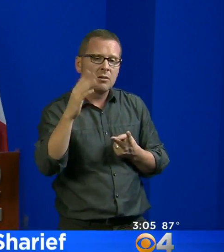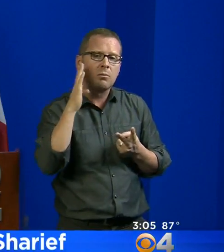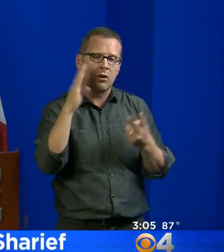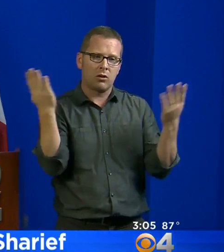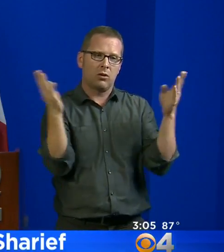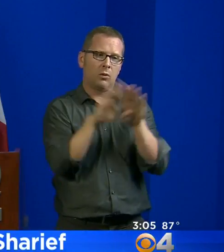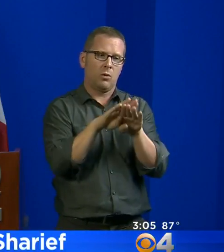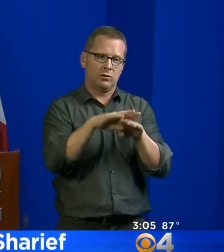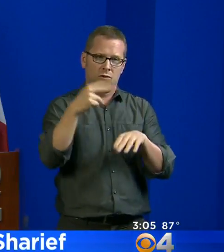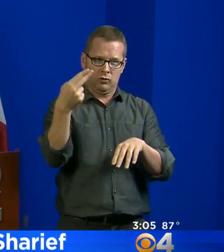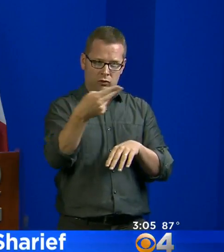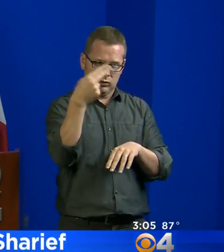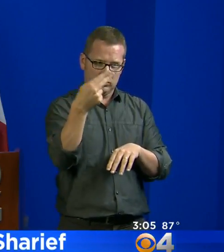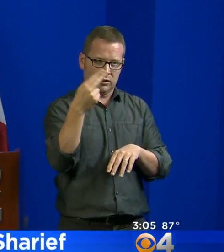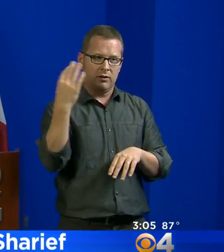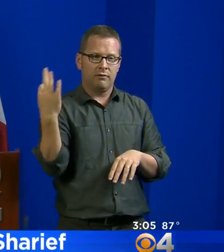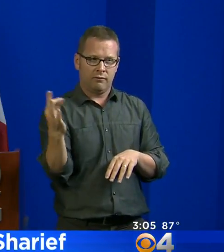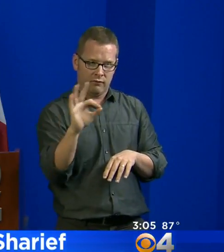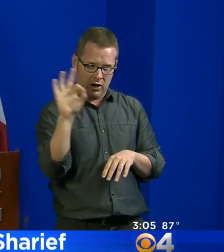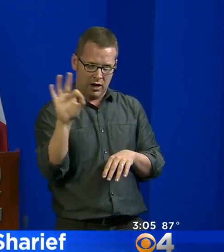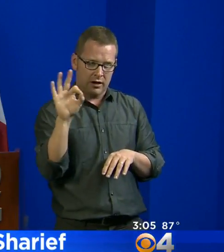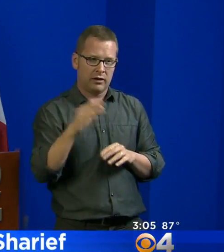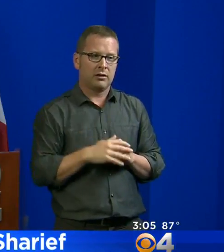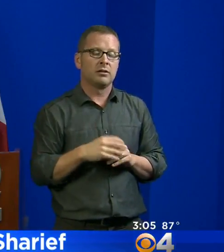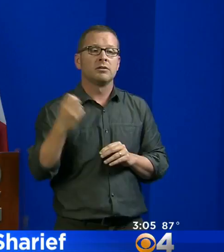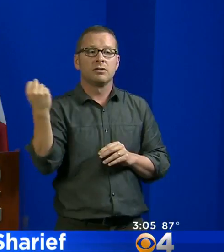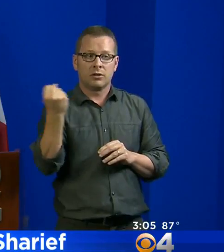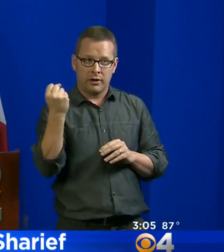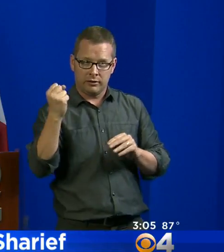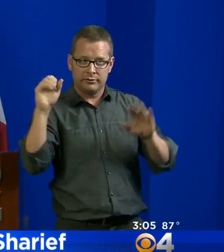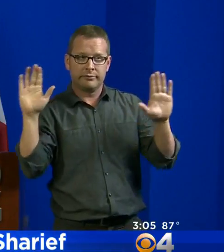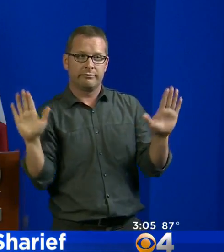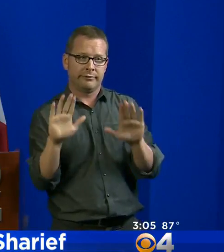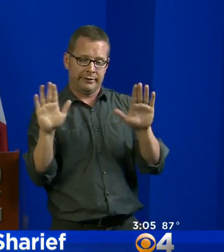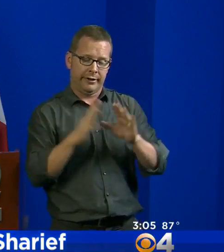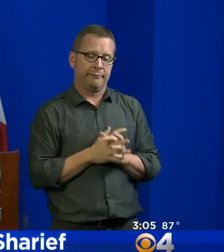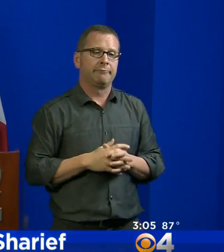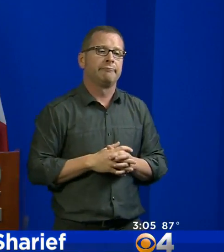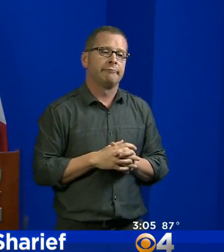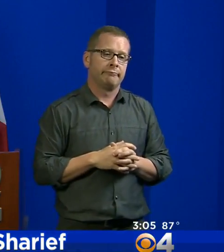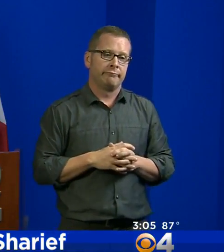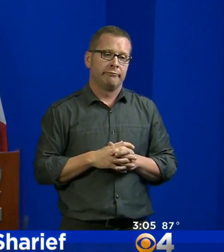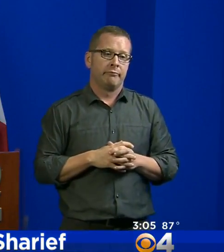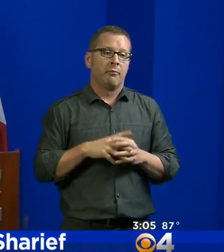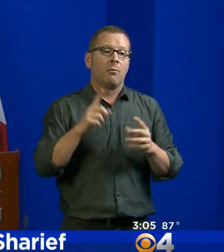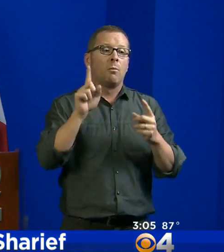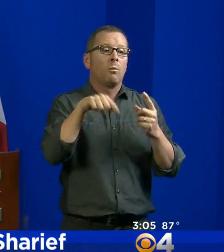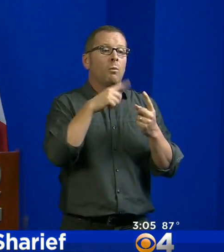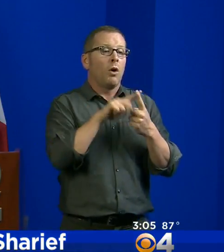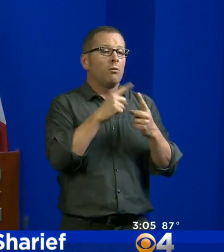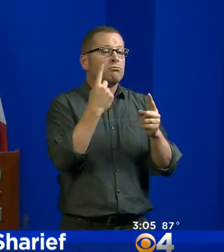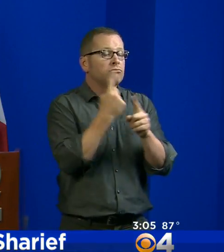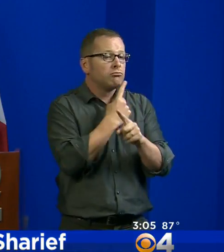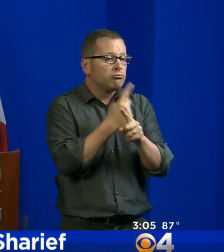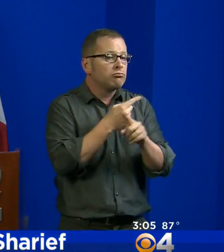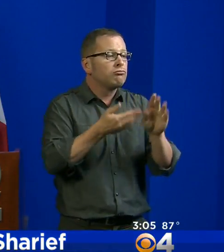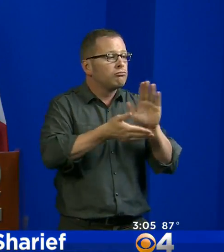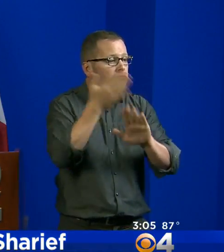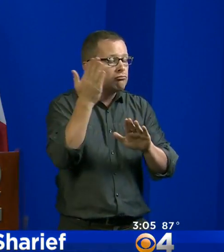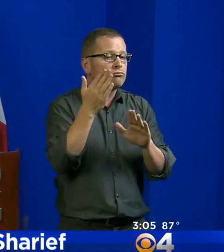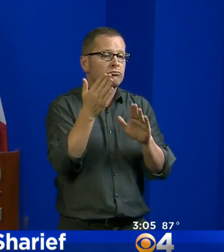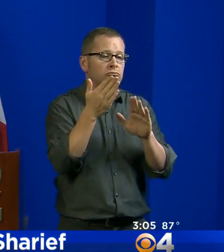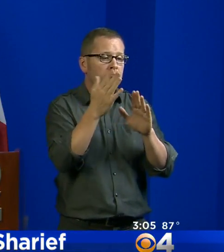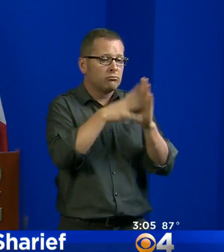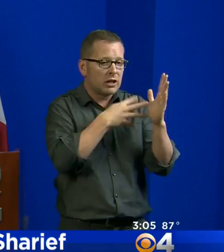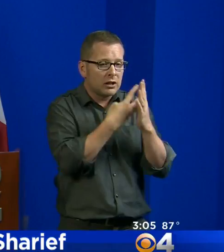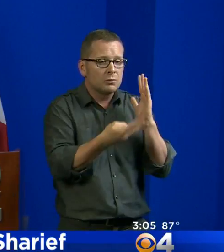Fort Lauderdale-Hollywood International Airport remains open at this time, though visitors are urged to check with their airline or cruise line